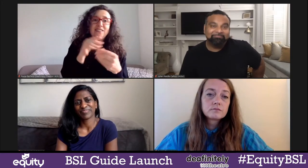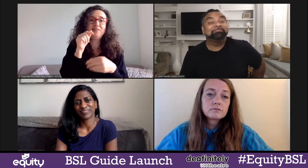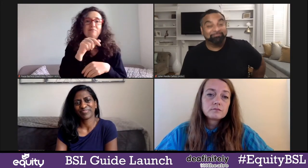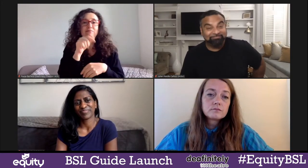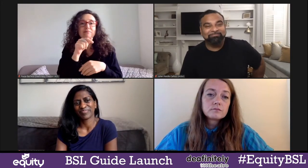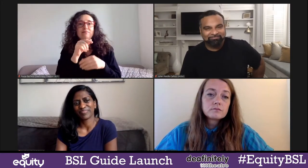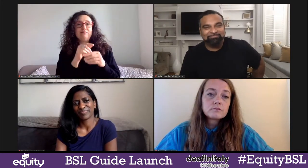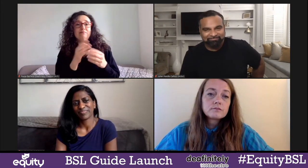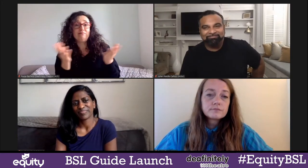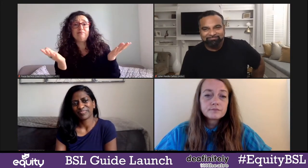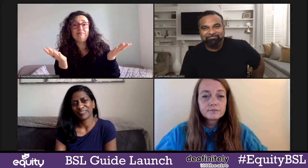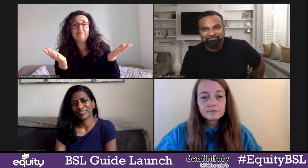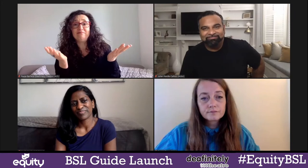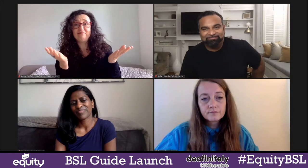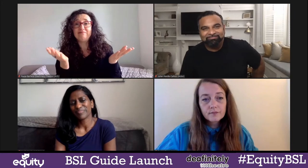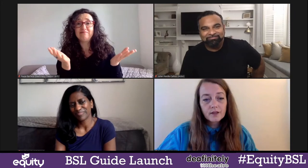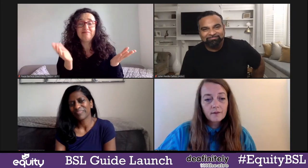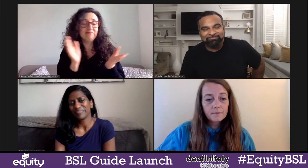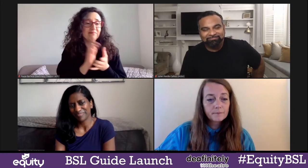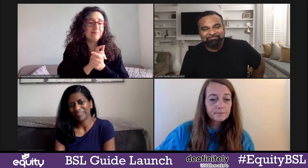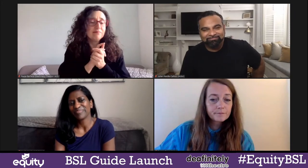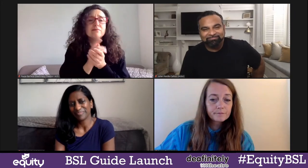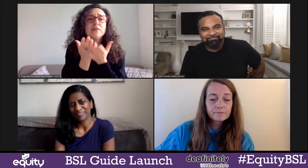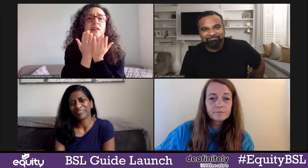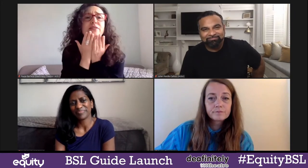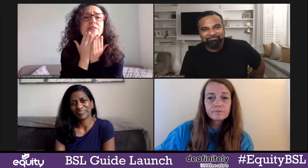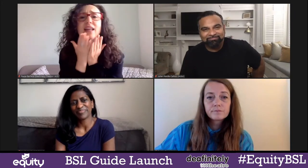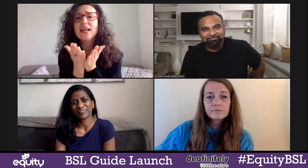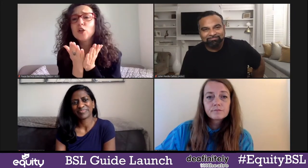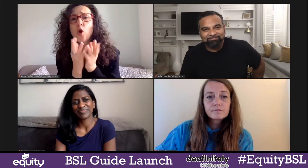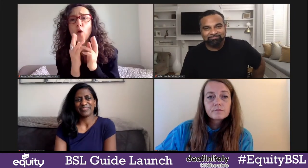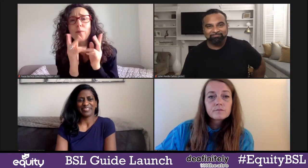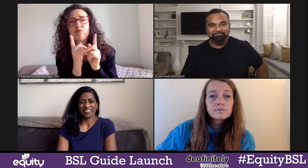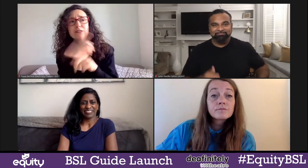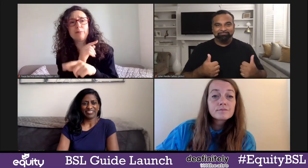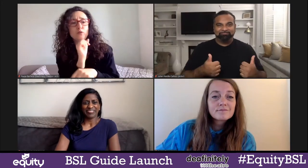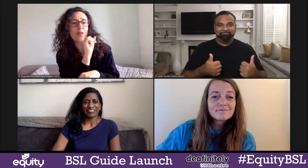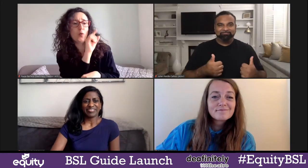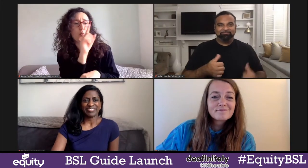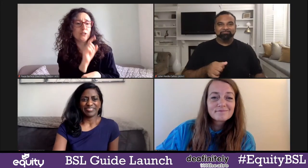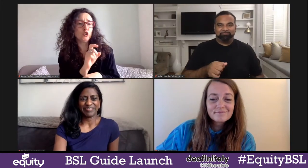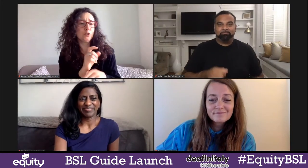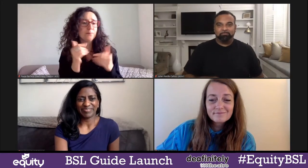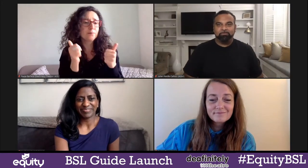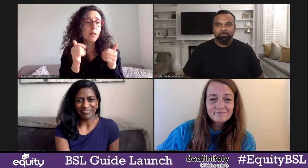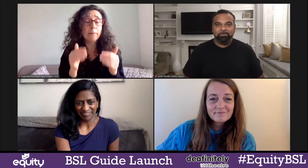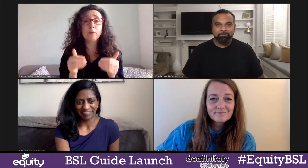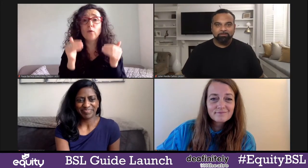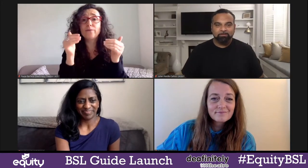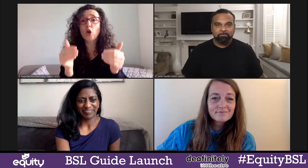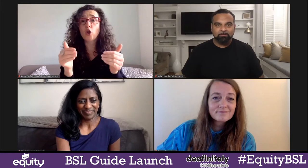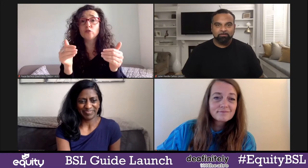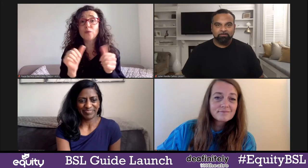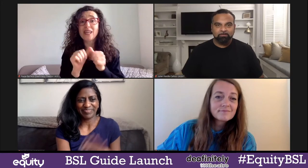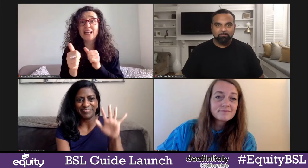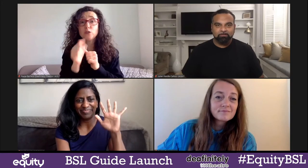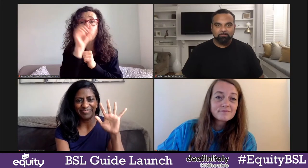and deaf people being able to lead that process and really influencing. I do hope that that responds to the question. Thank you so much to